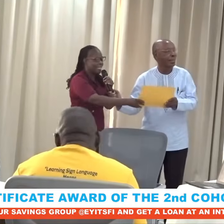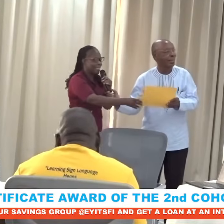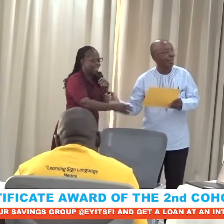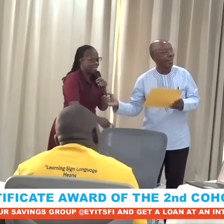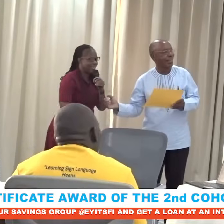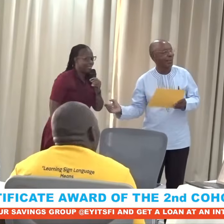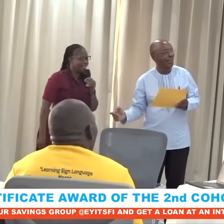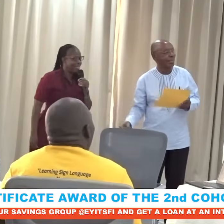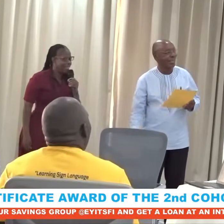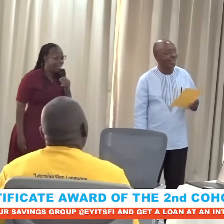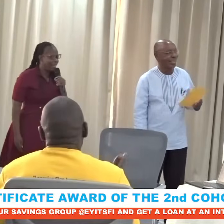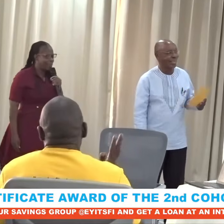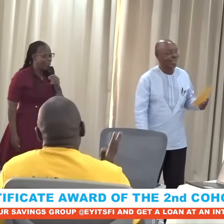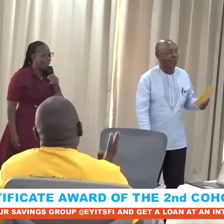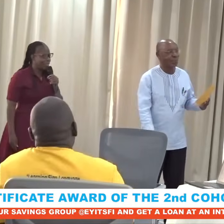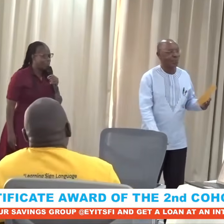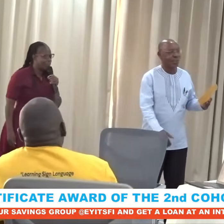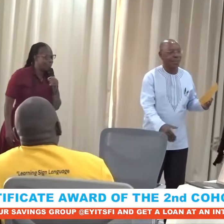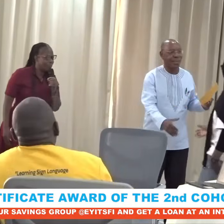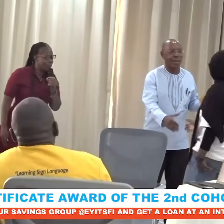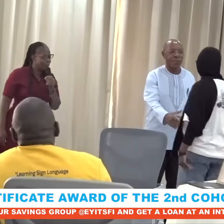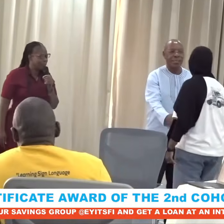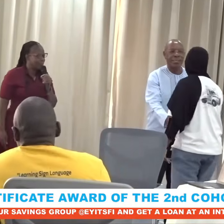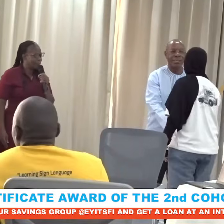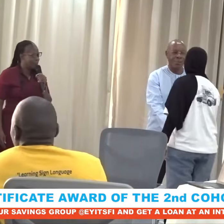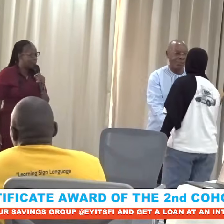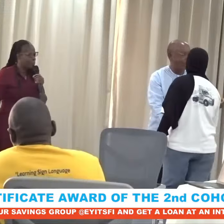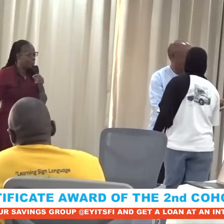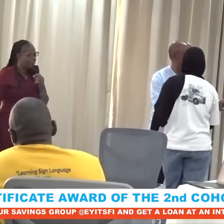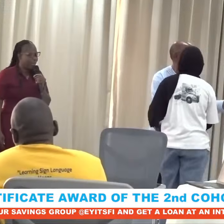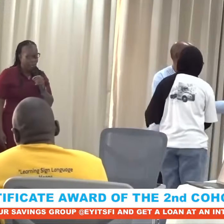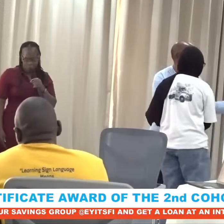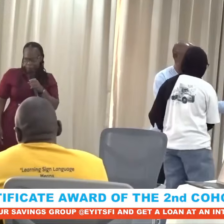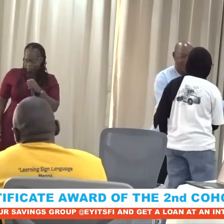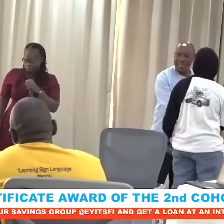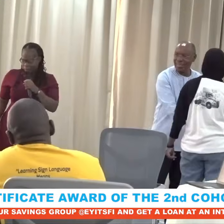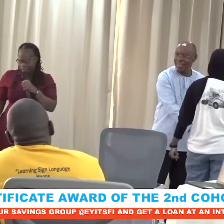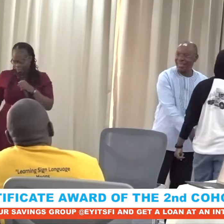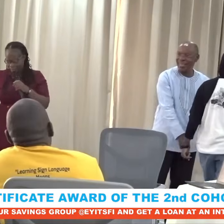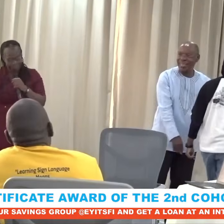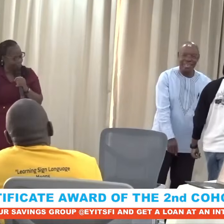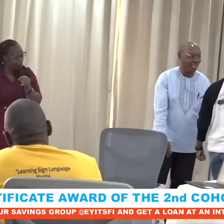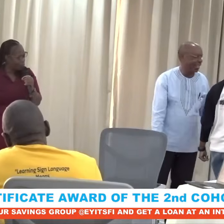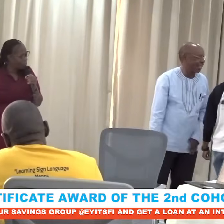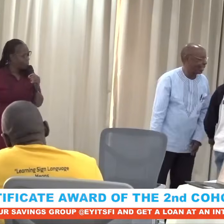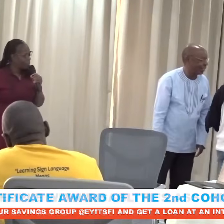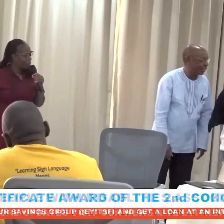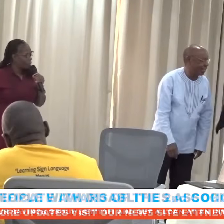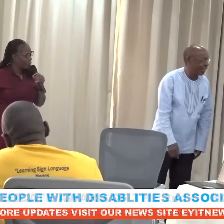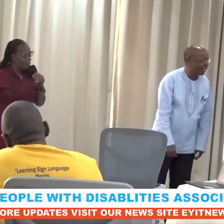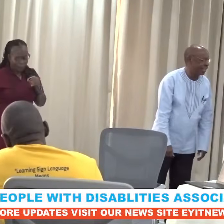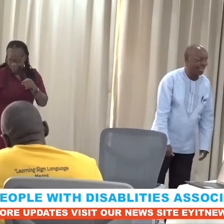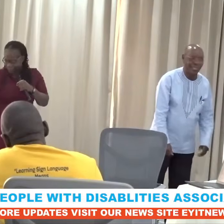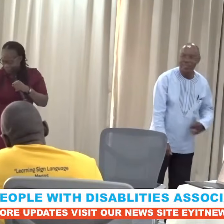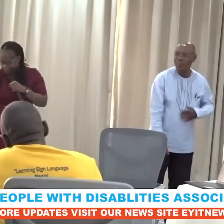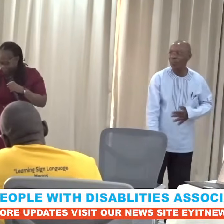Salaudin. Yeah, welcome. Yeah, Kauthara is better.